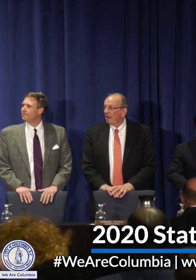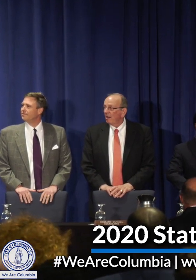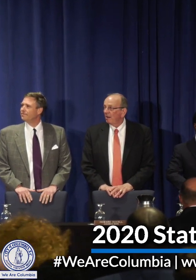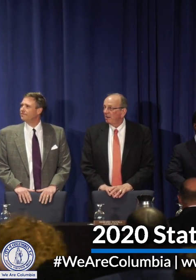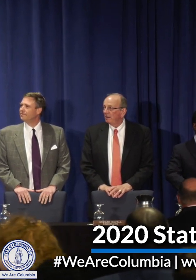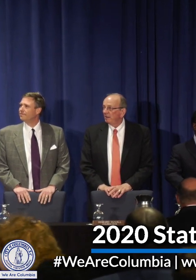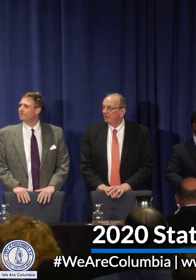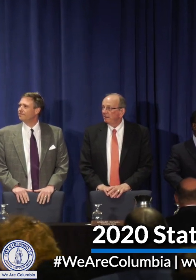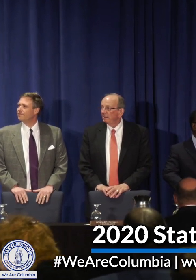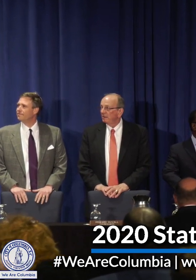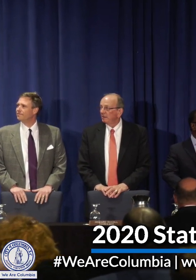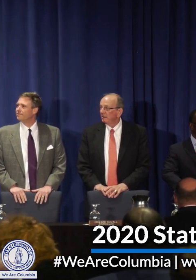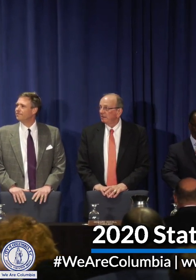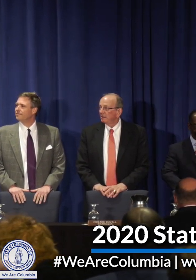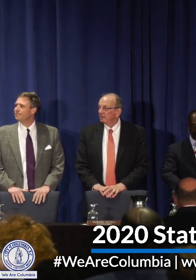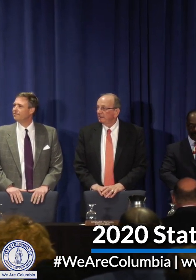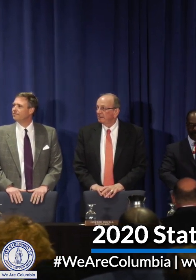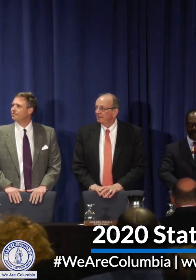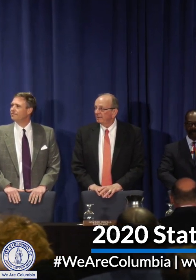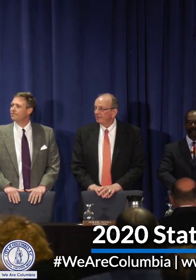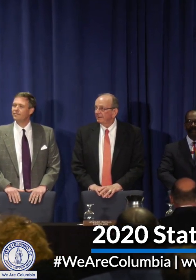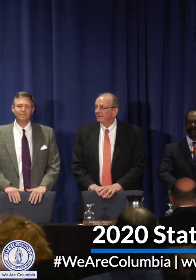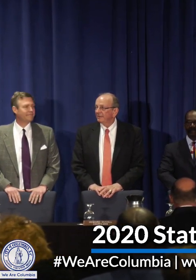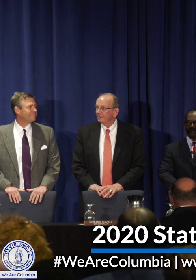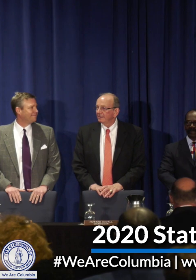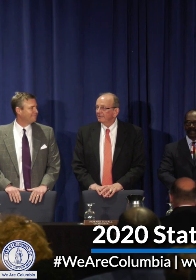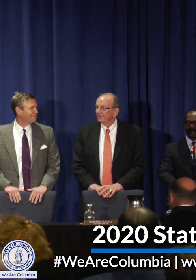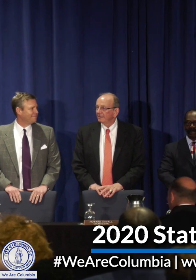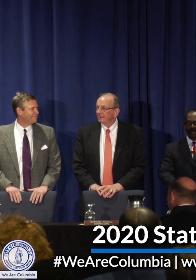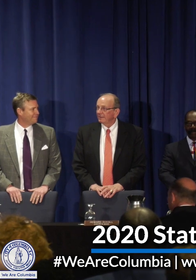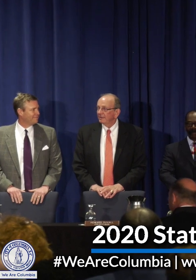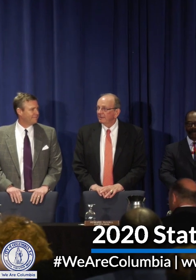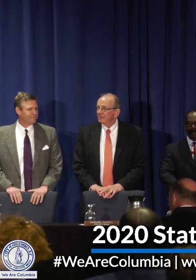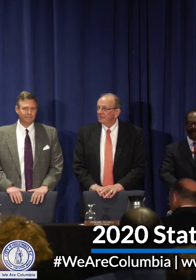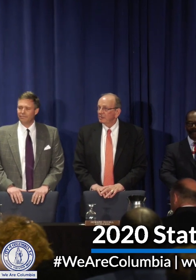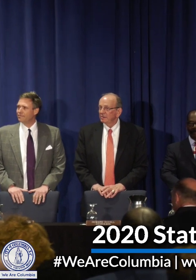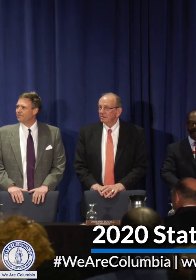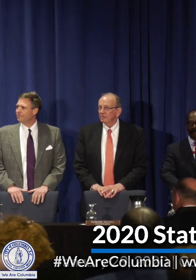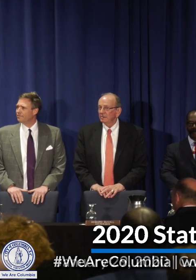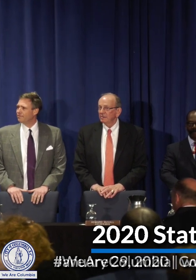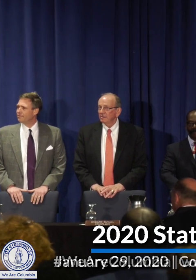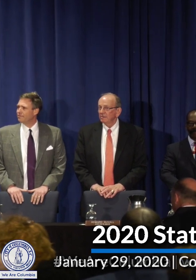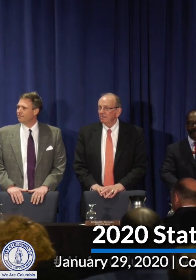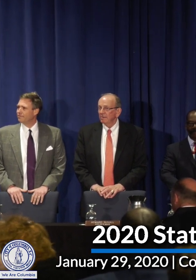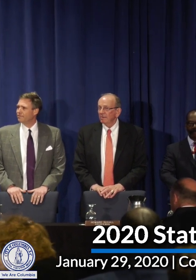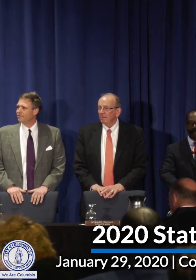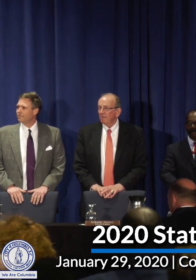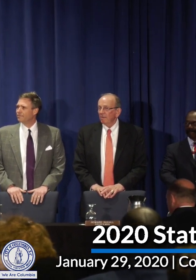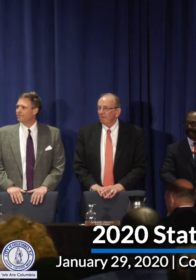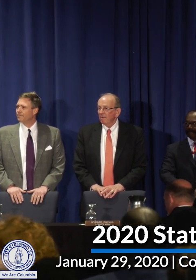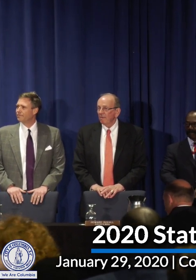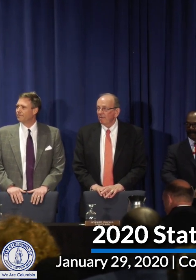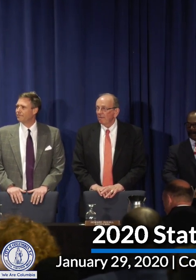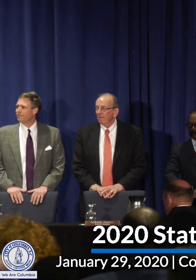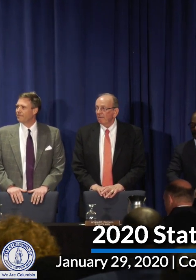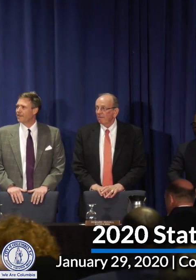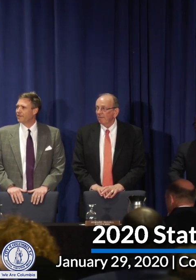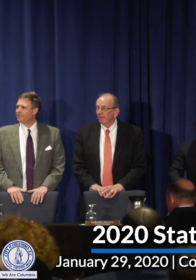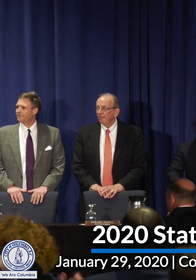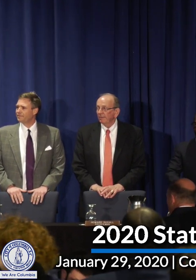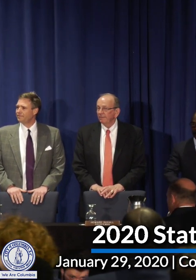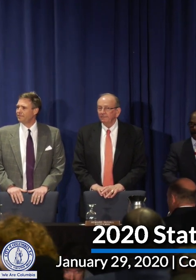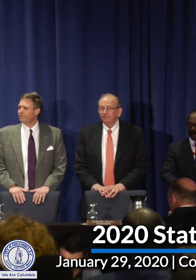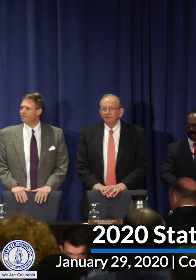and our newly elected member, the Honorable William Brennan. I would ask that you remain standing for the presentation